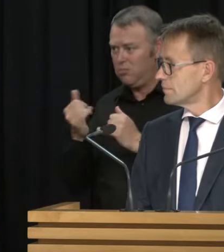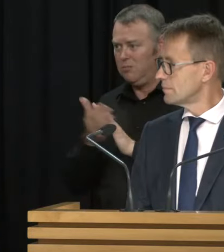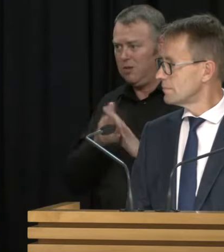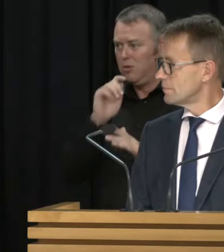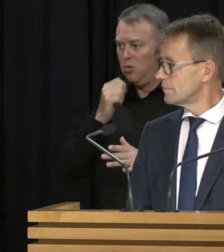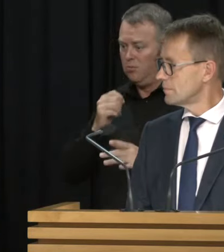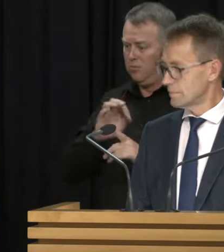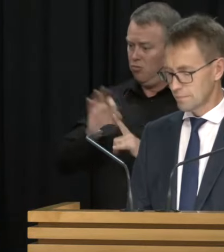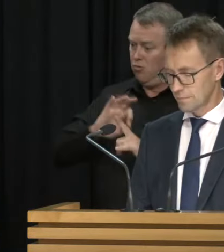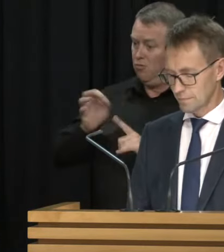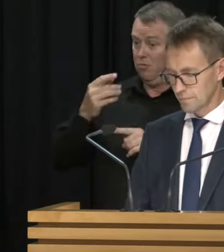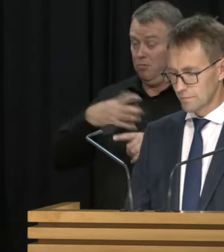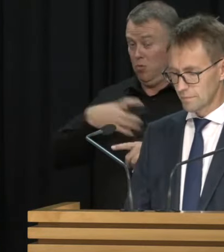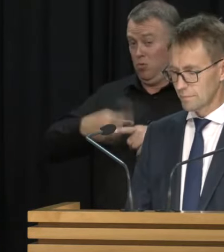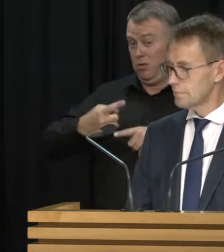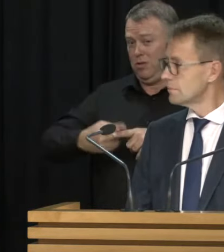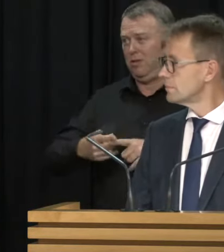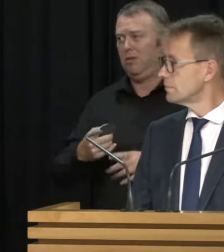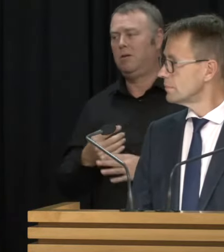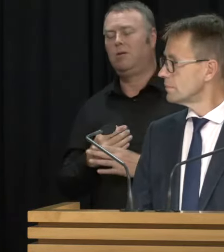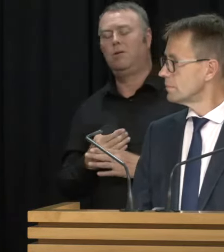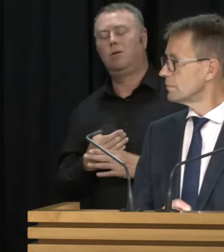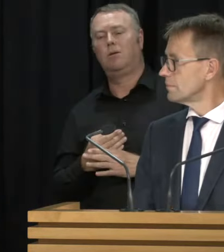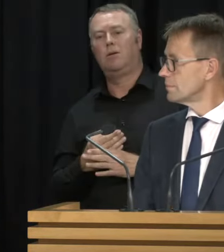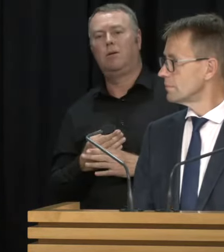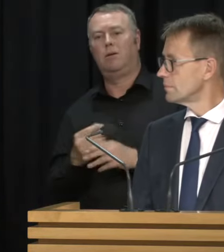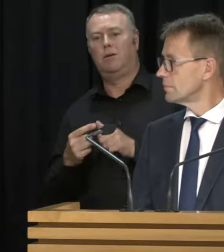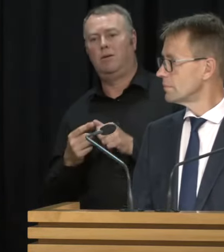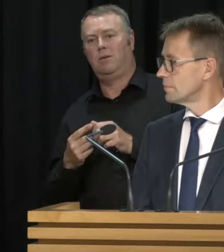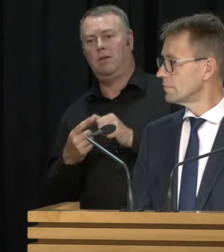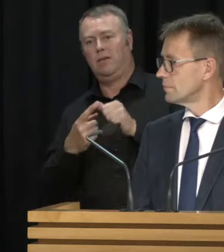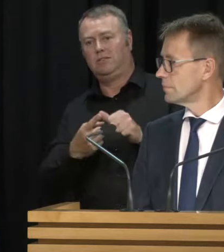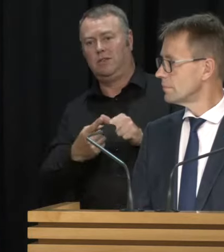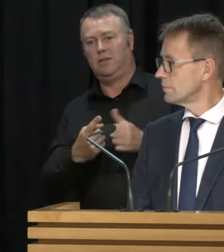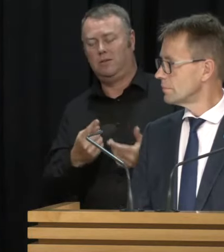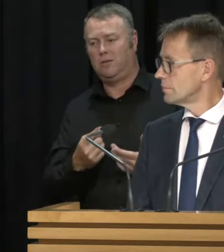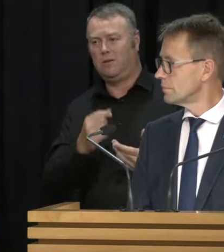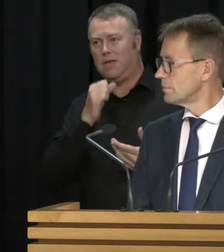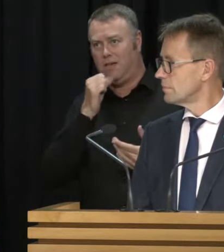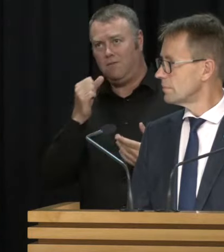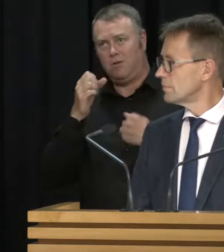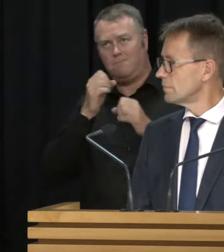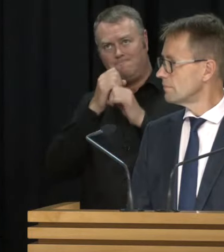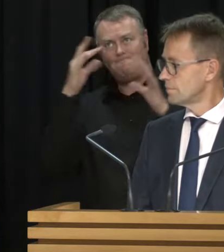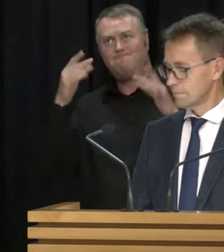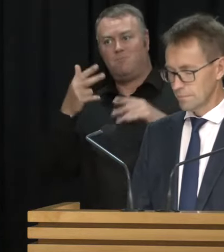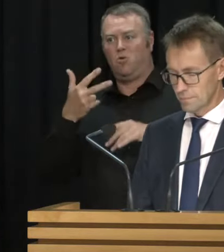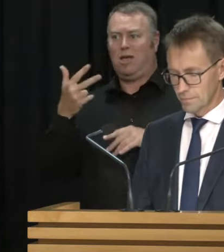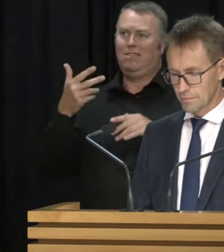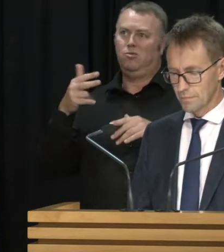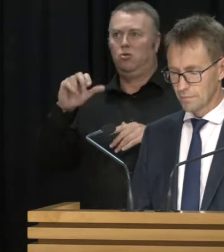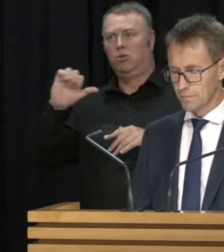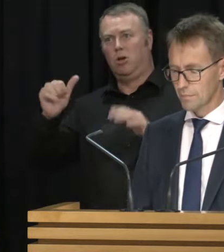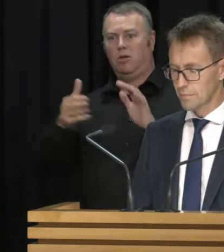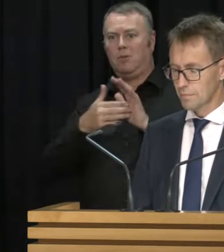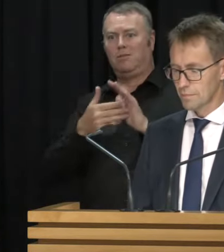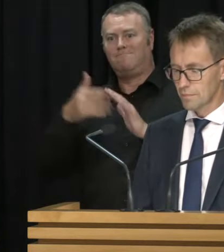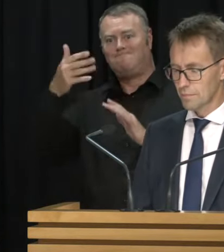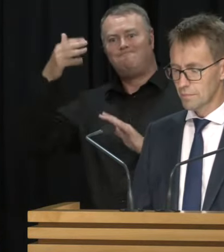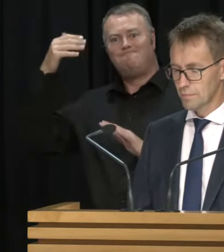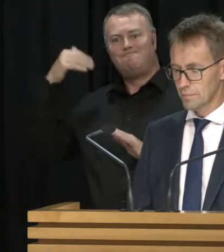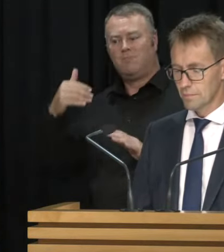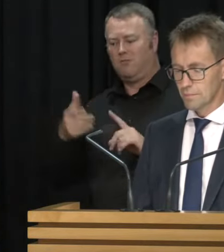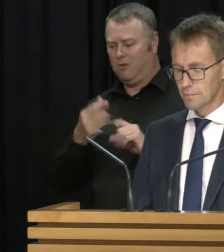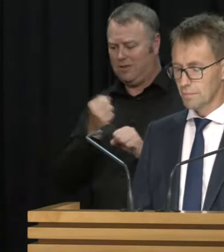over the last 8 or 9 months, I think back to our August outbreak. we often found with those